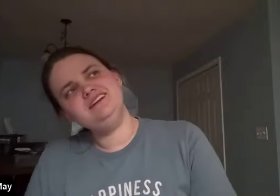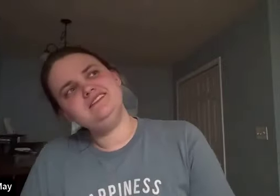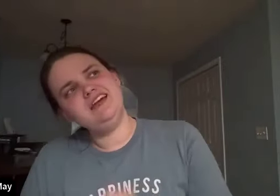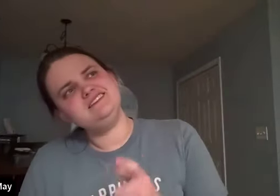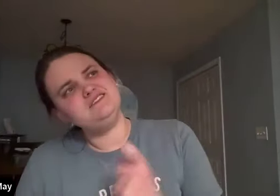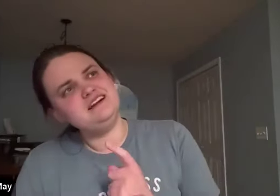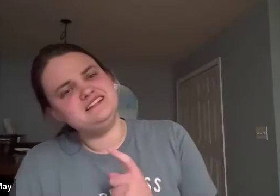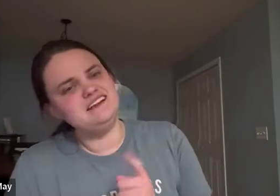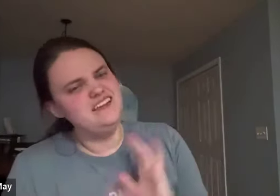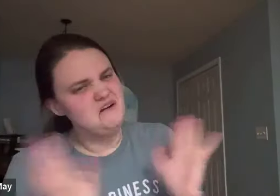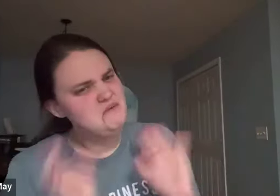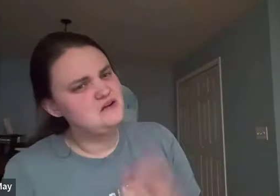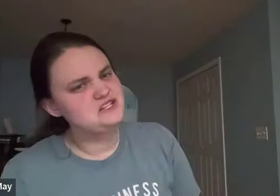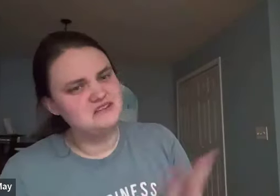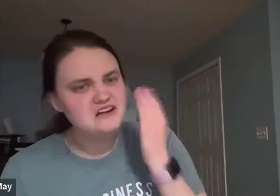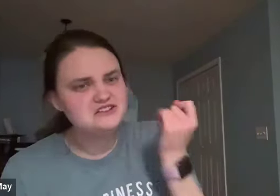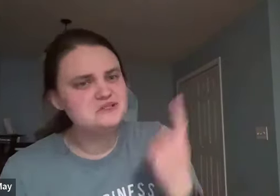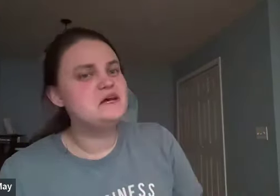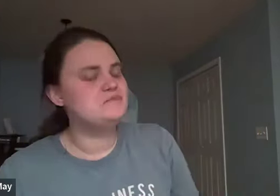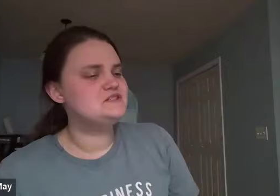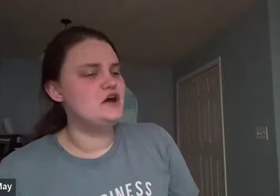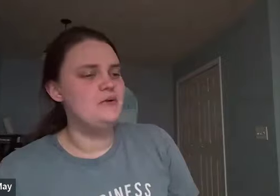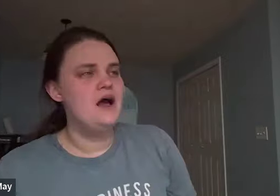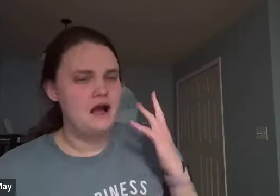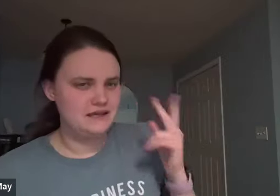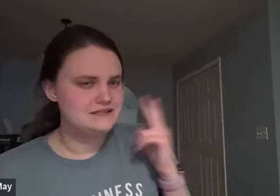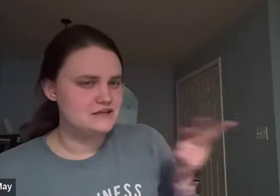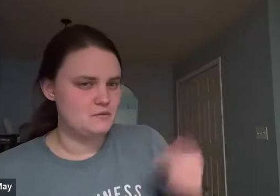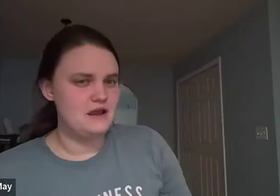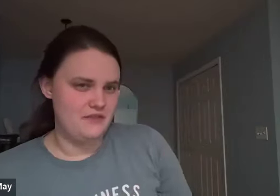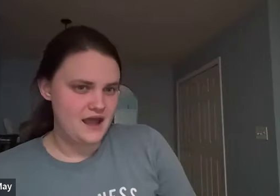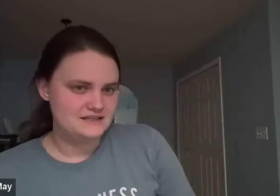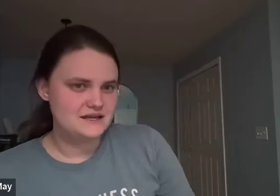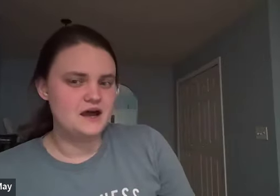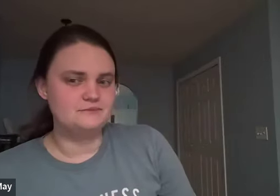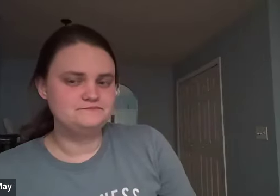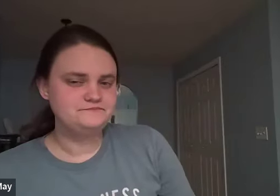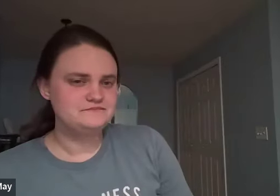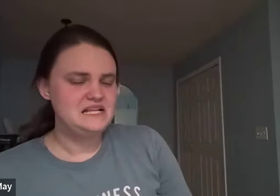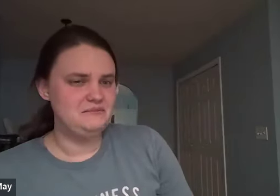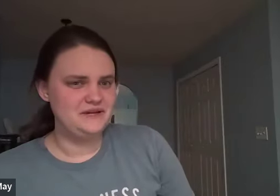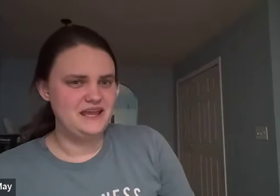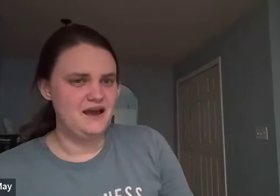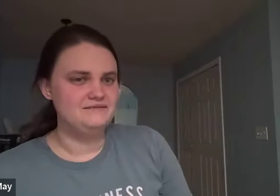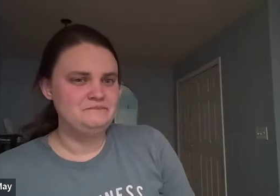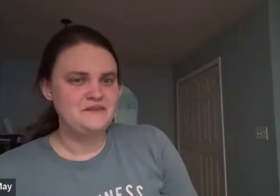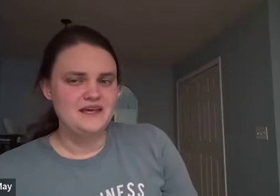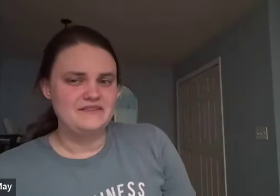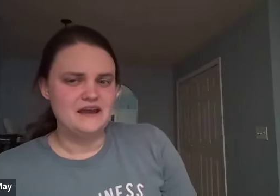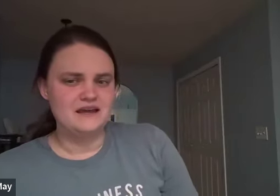technically ASL correct? And you're like, you know, I'm not going to question. I understood what you meant. So I can see either way on that. But yeah, that